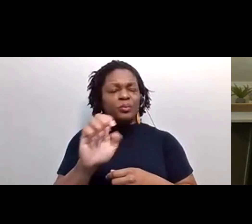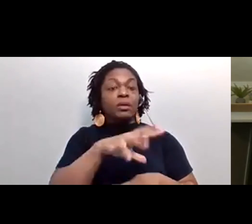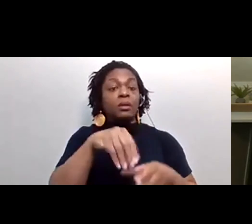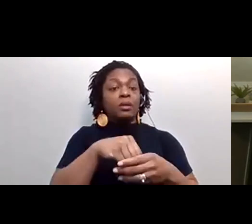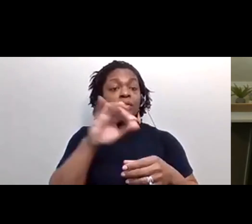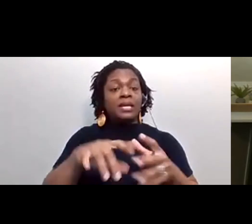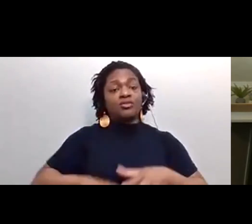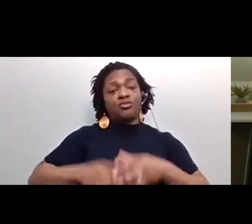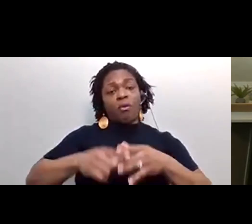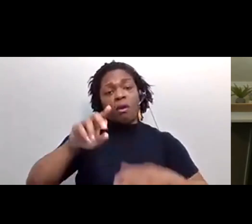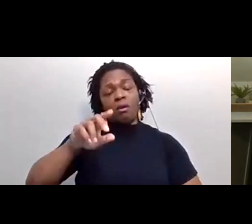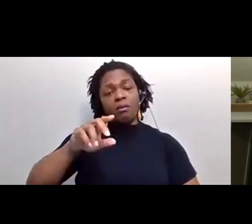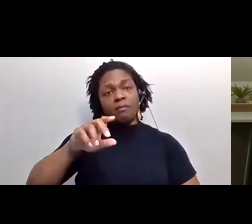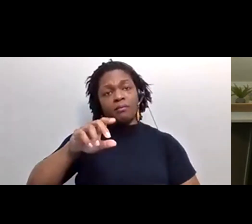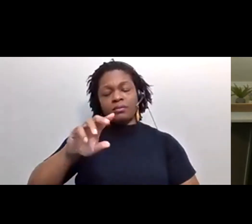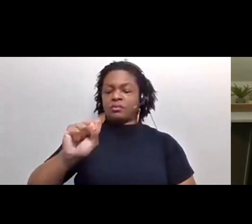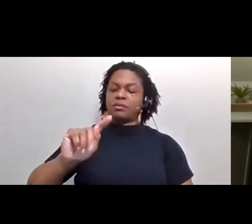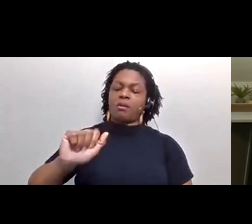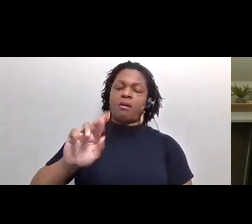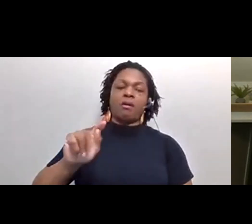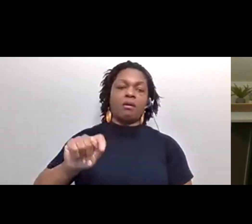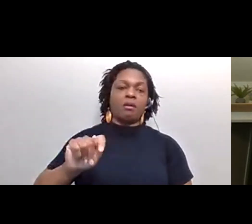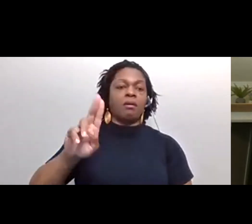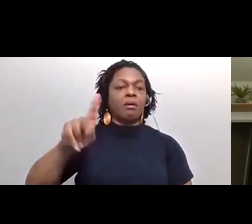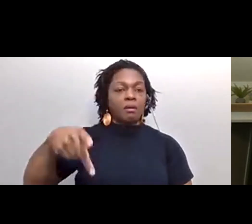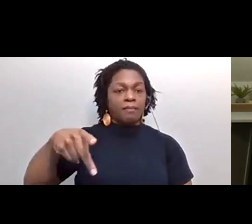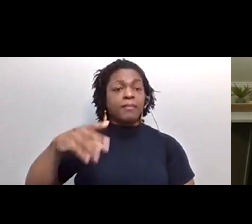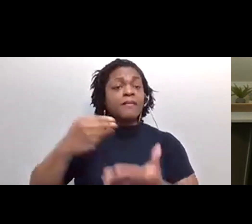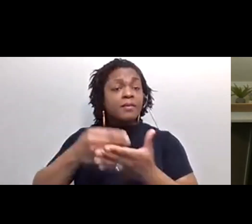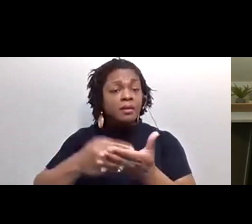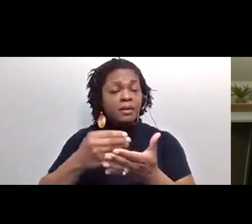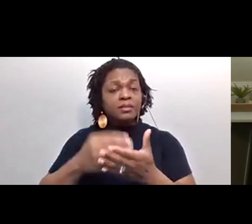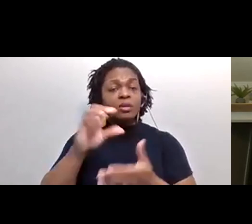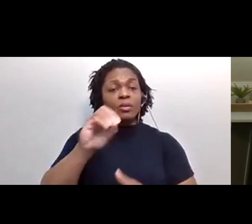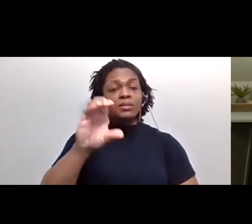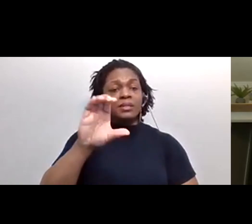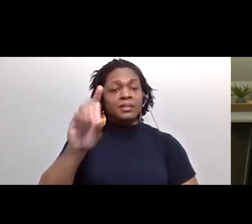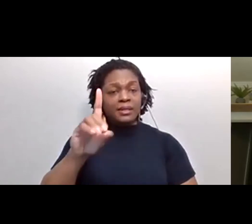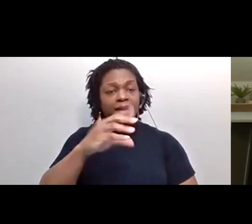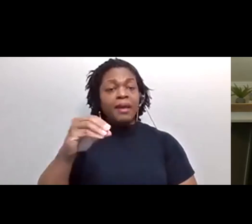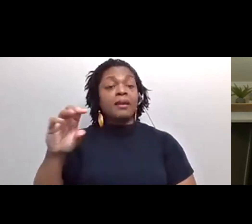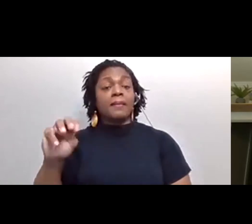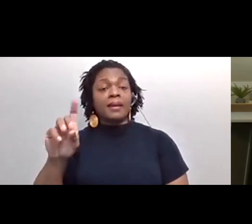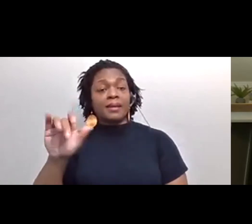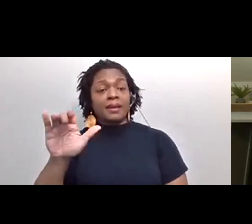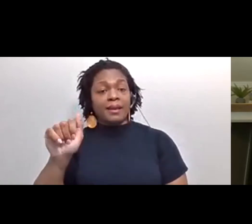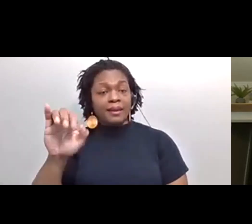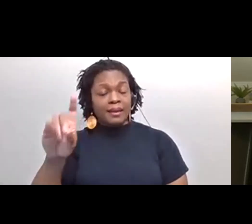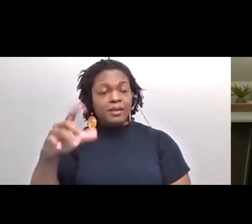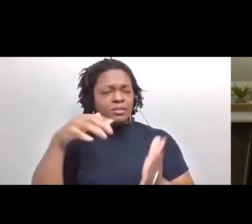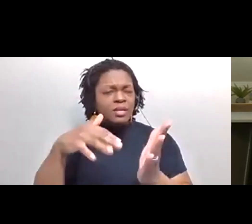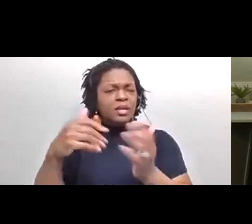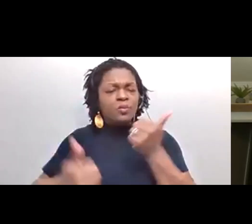funds that will require OCDD and Medicaid to study which federal mechanism is going